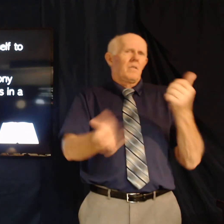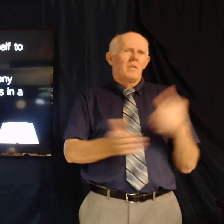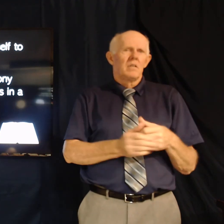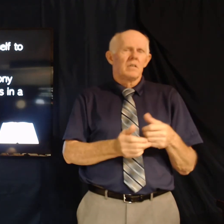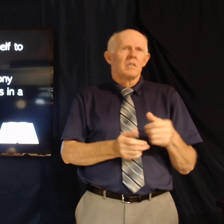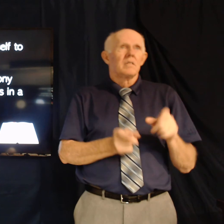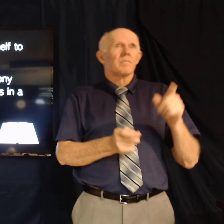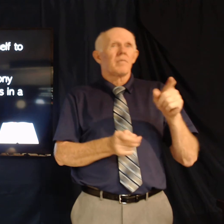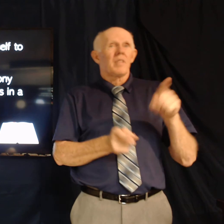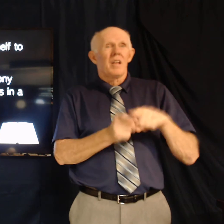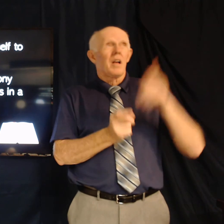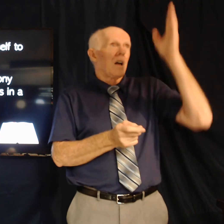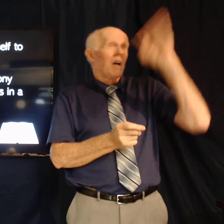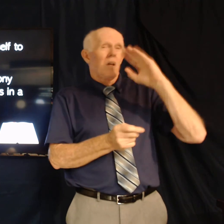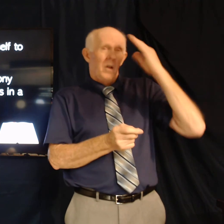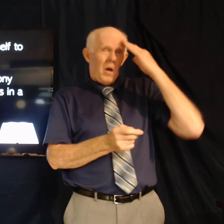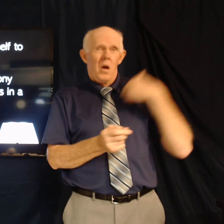He knows everything.